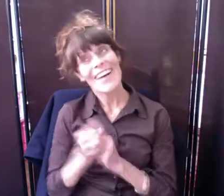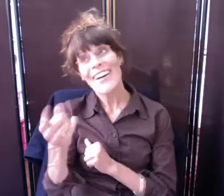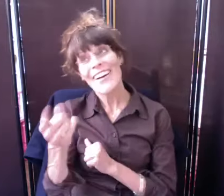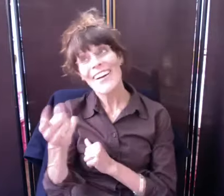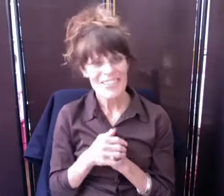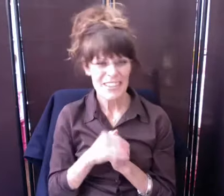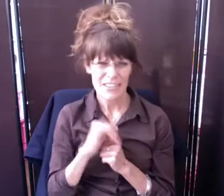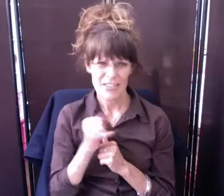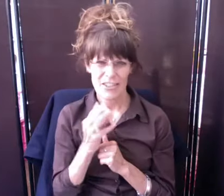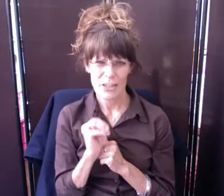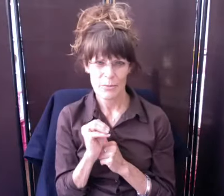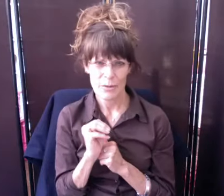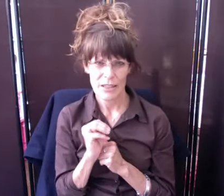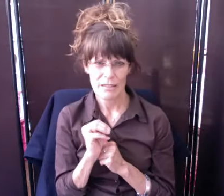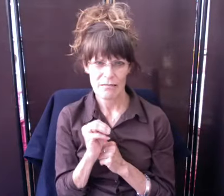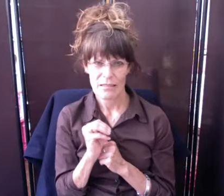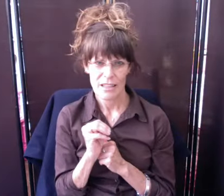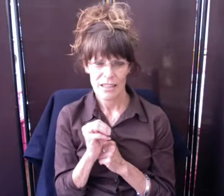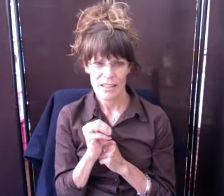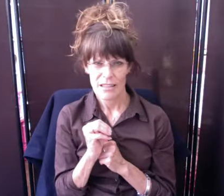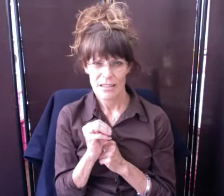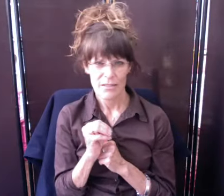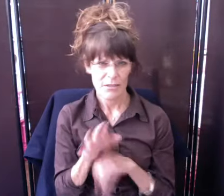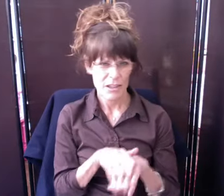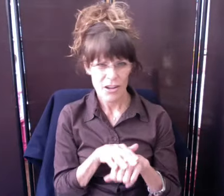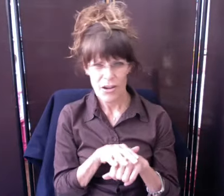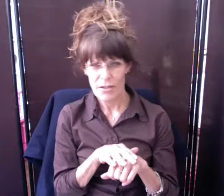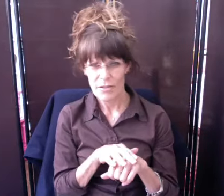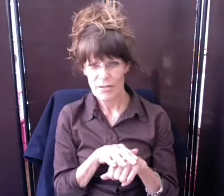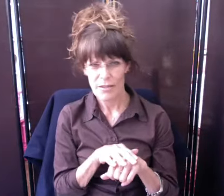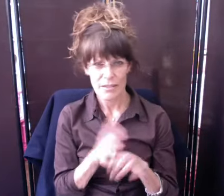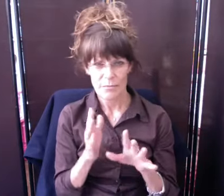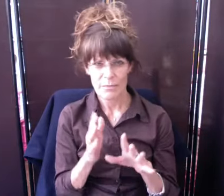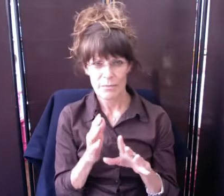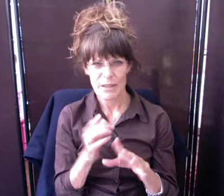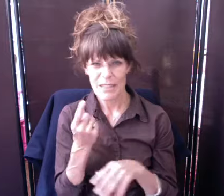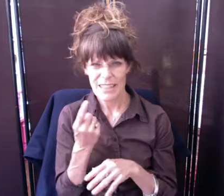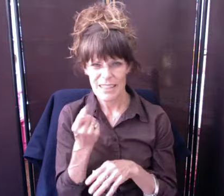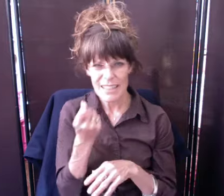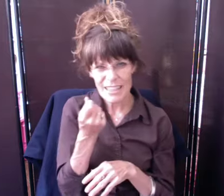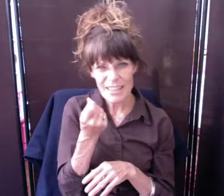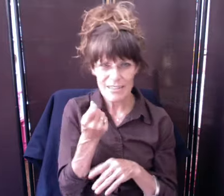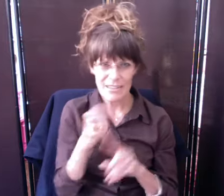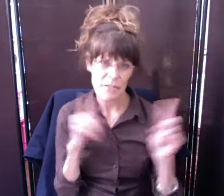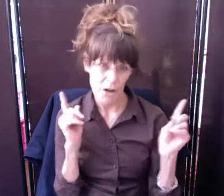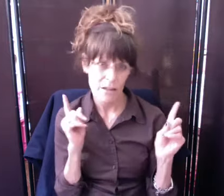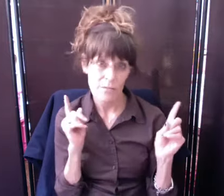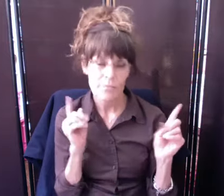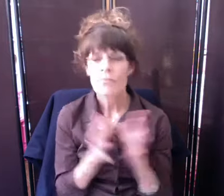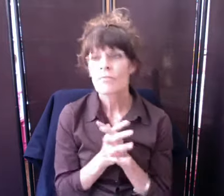of off. I don't know if he was slow. I don't know. But Jim was always a little something. And so I was like, Jim, how are you? And